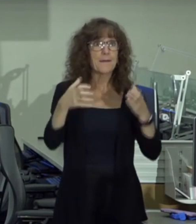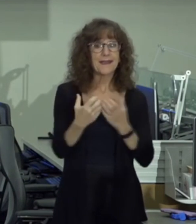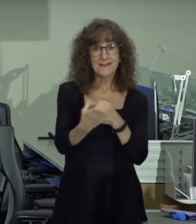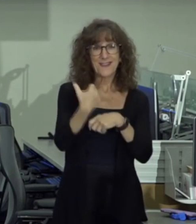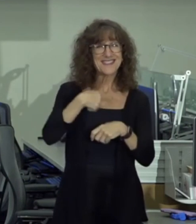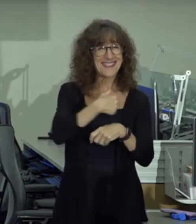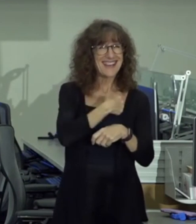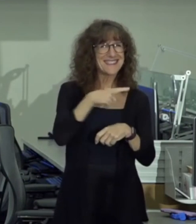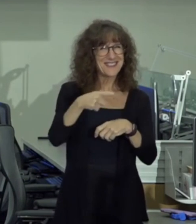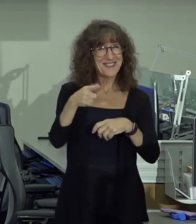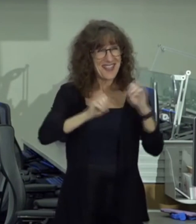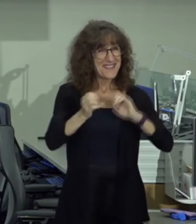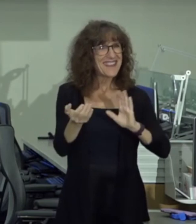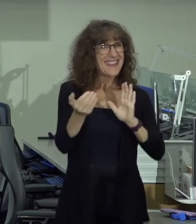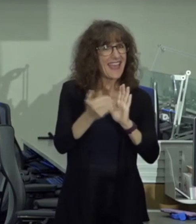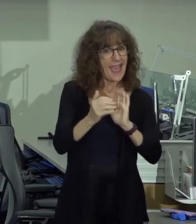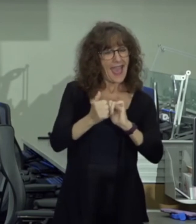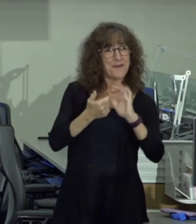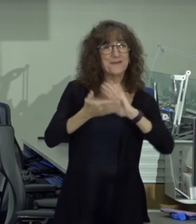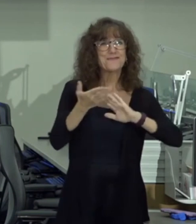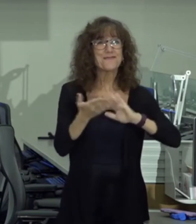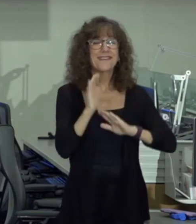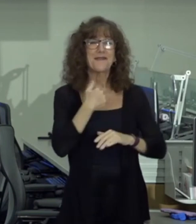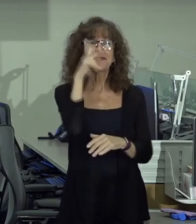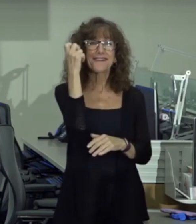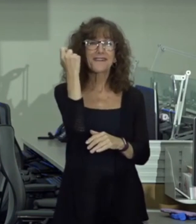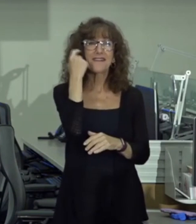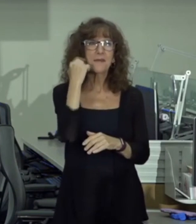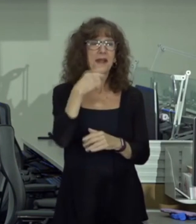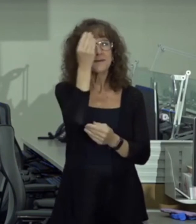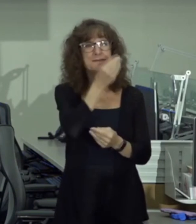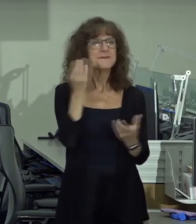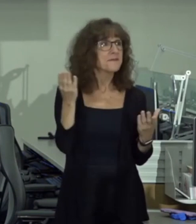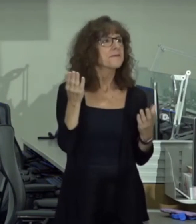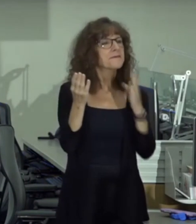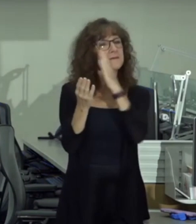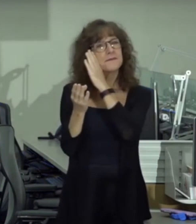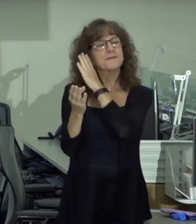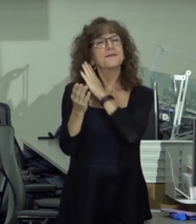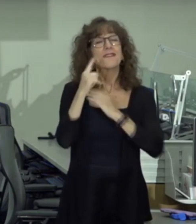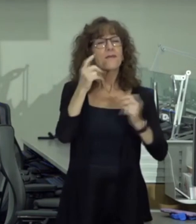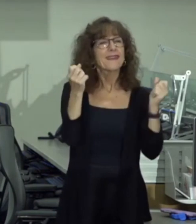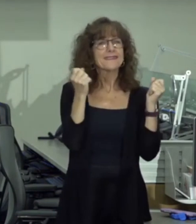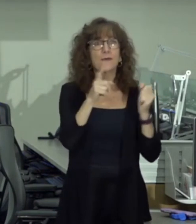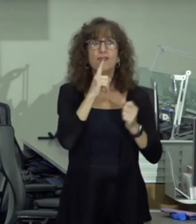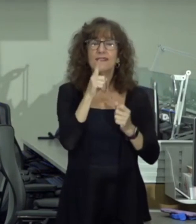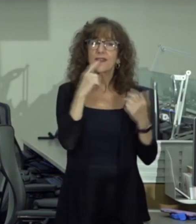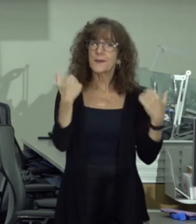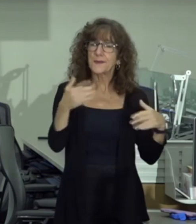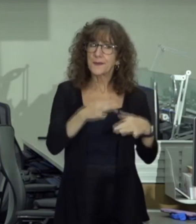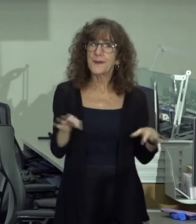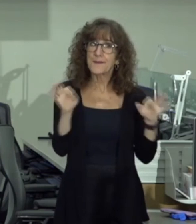forced us to reassess the way that we operate government. And so what I can say is that there have been some really